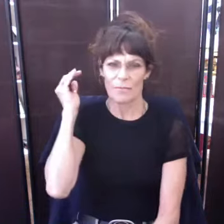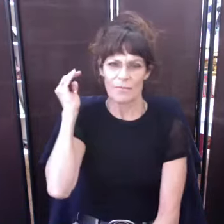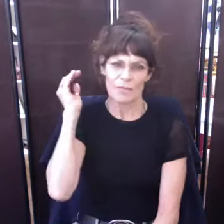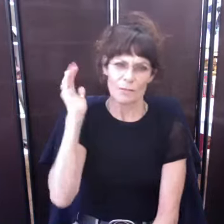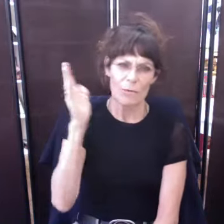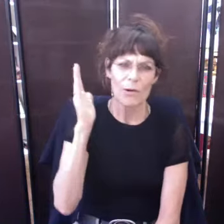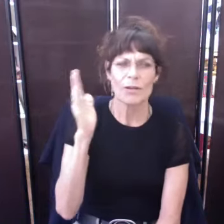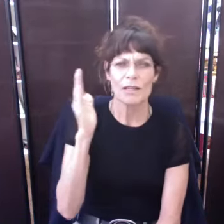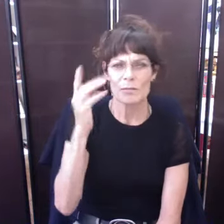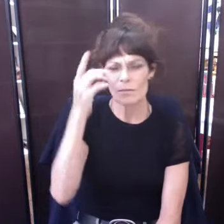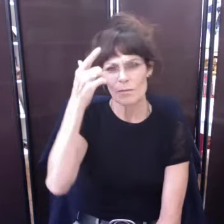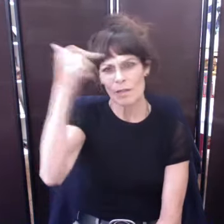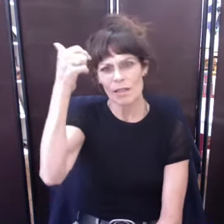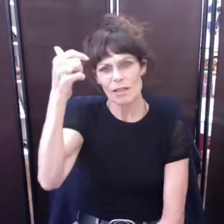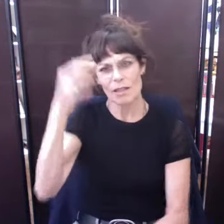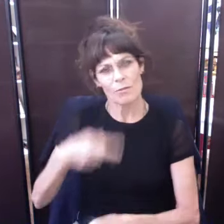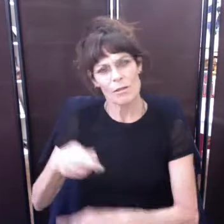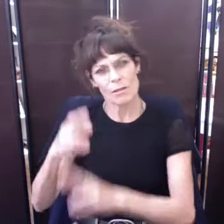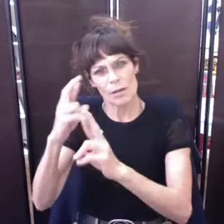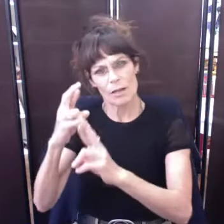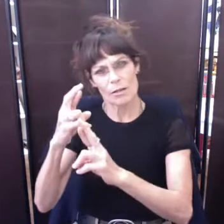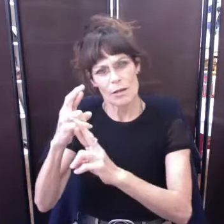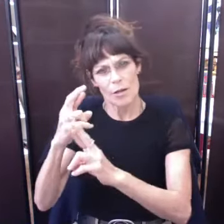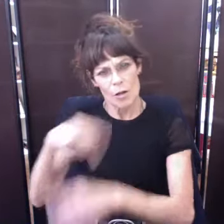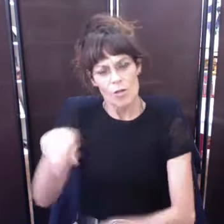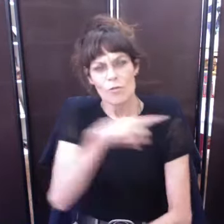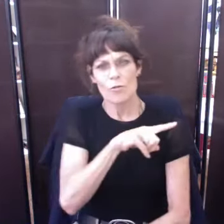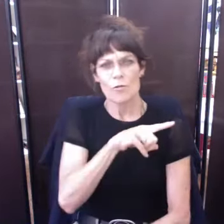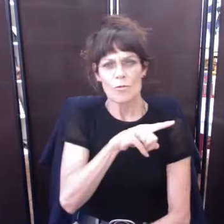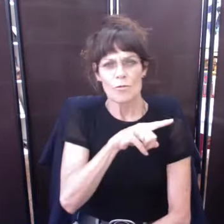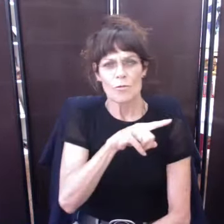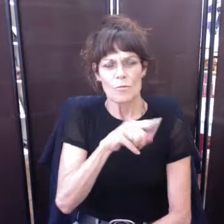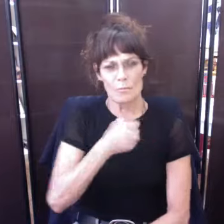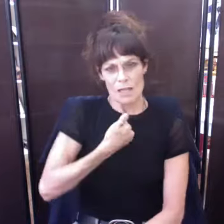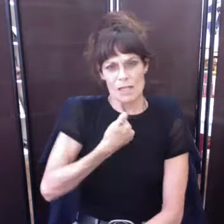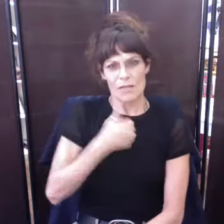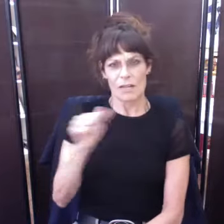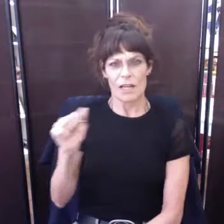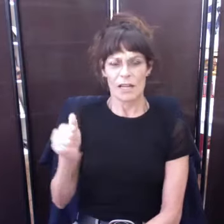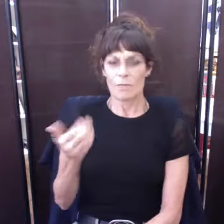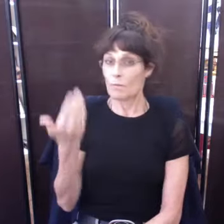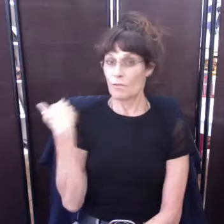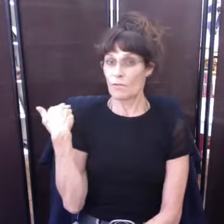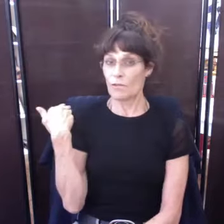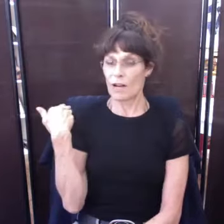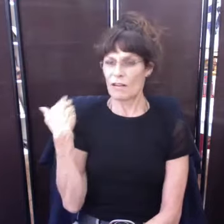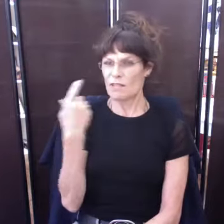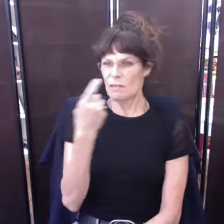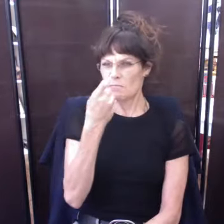and myself and AA. But I can tell you that I was a mean, nasty little critter when I got here. I was a